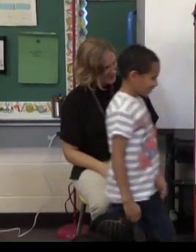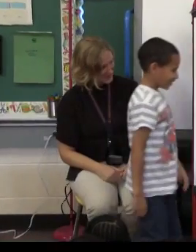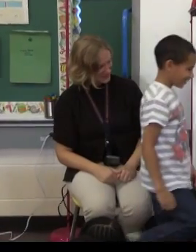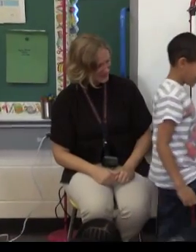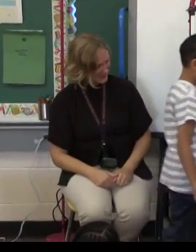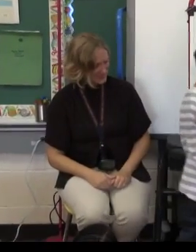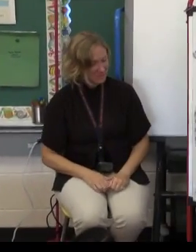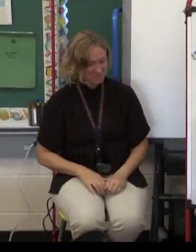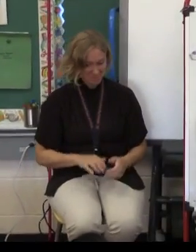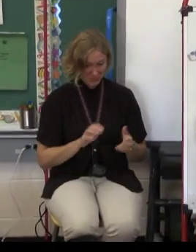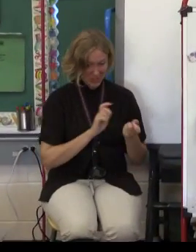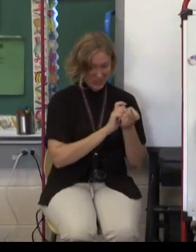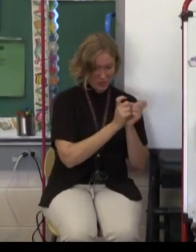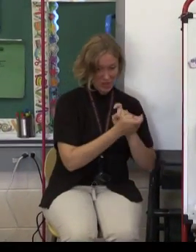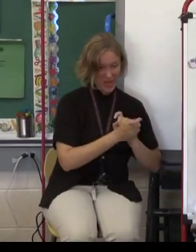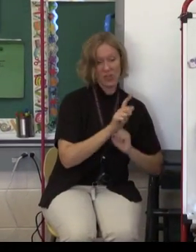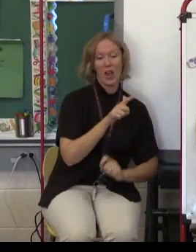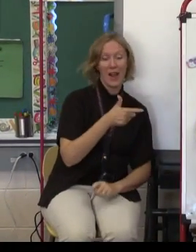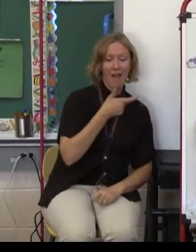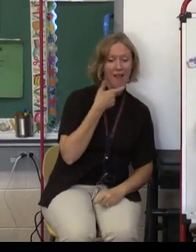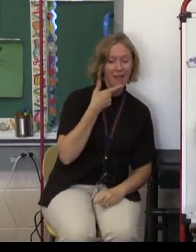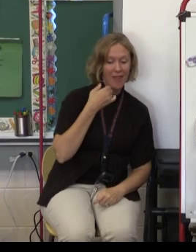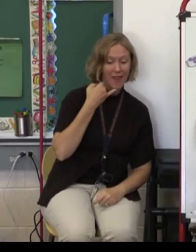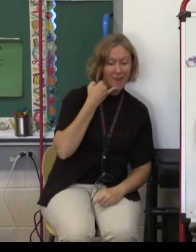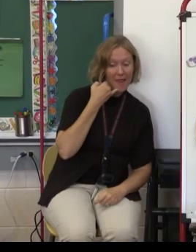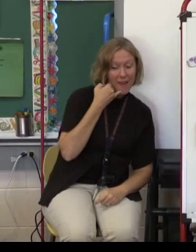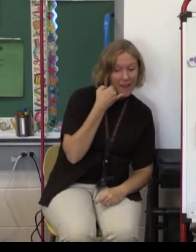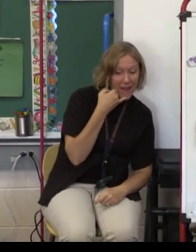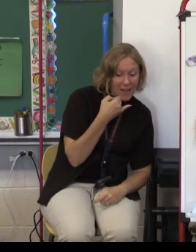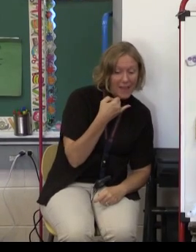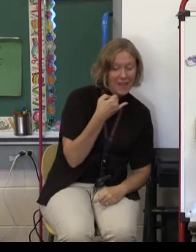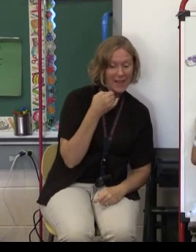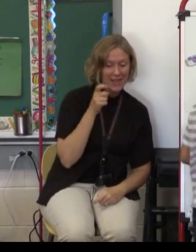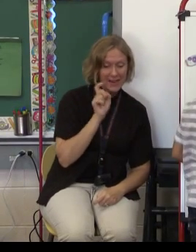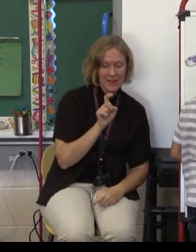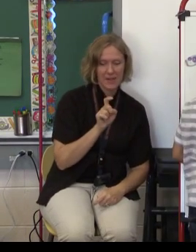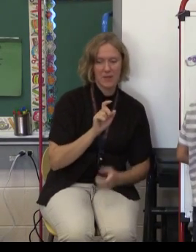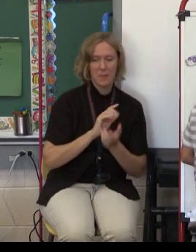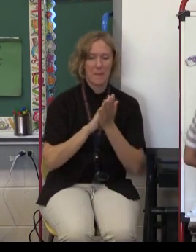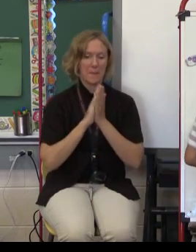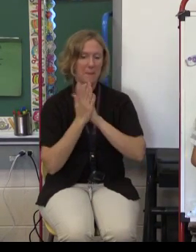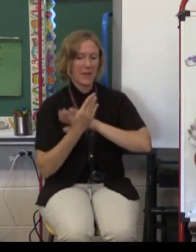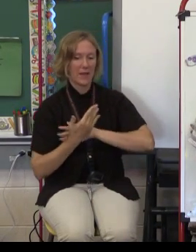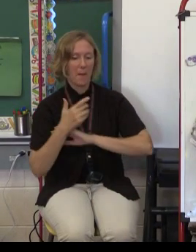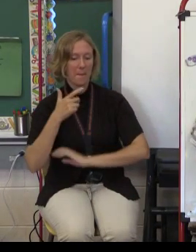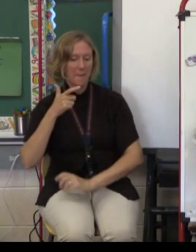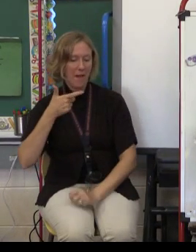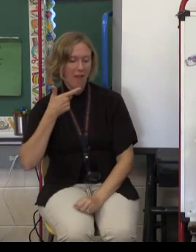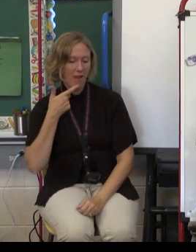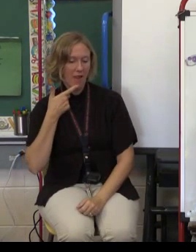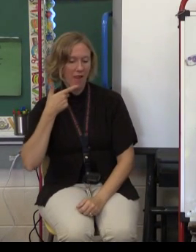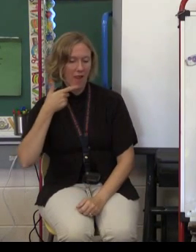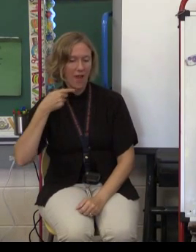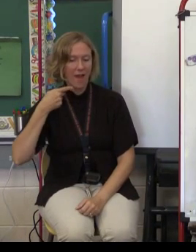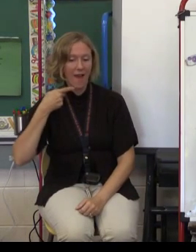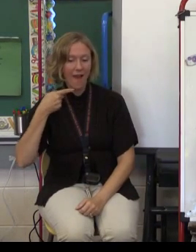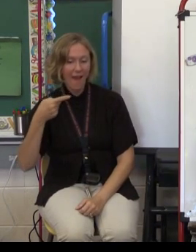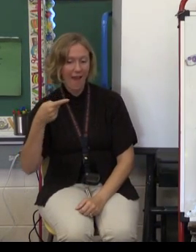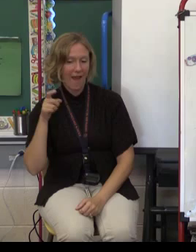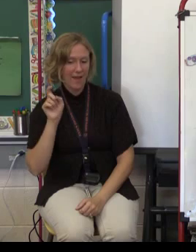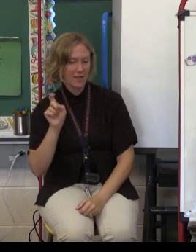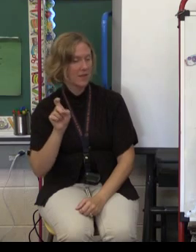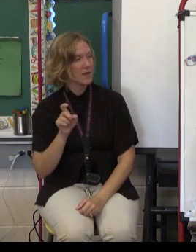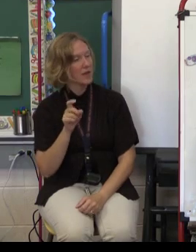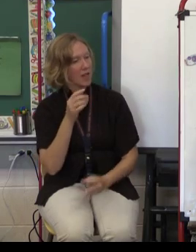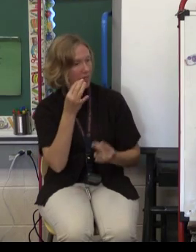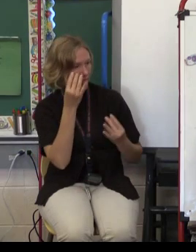All right, so we're changing lid to lad. Ooh. Let's see. Let's give